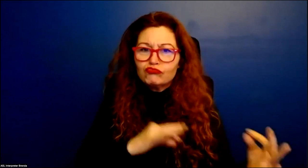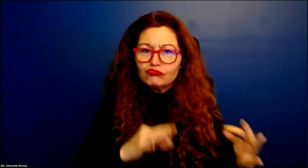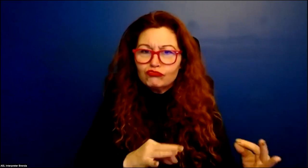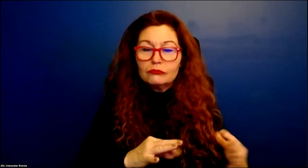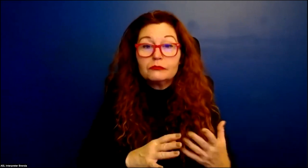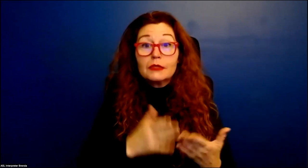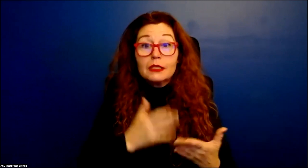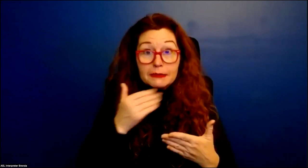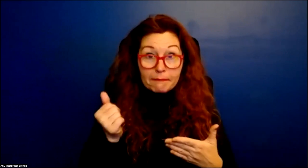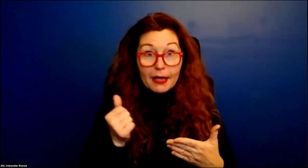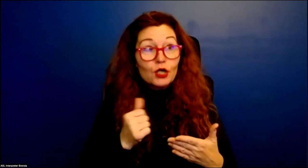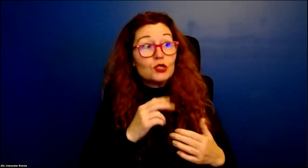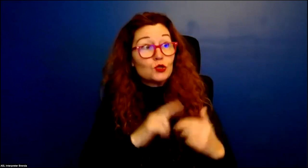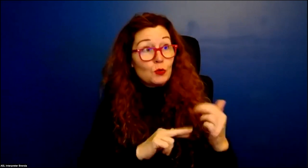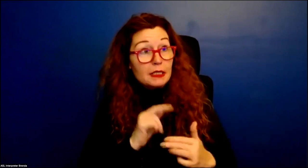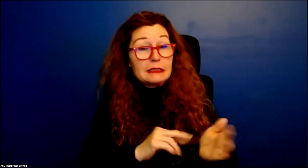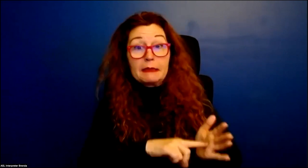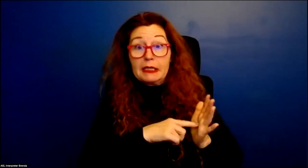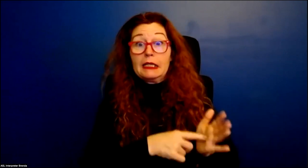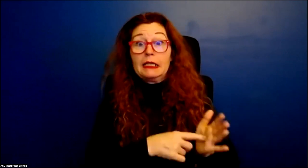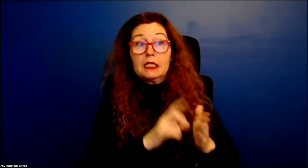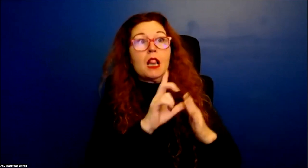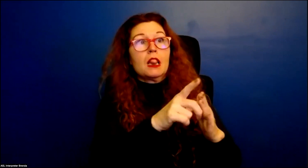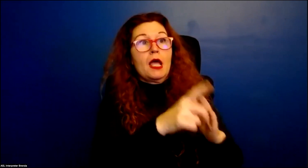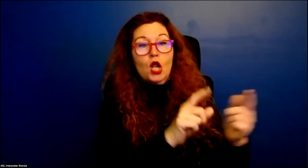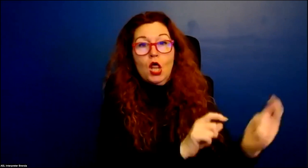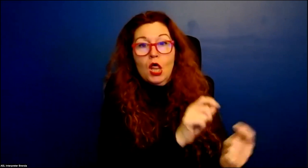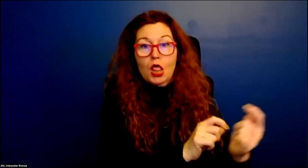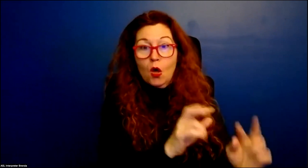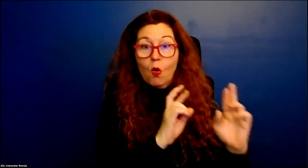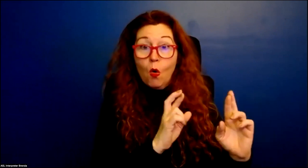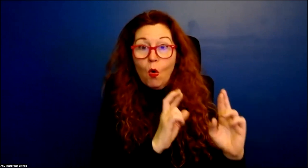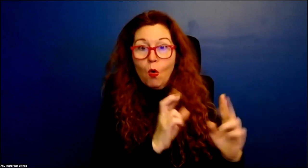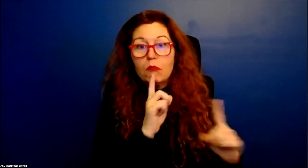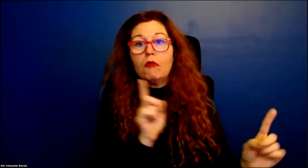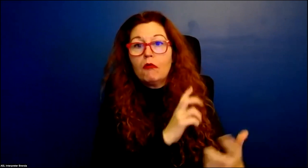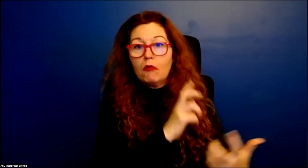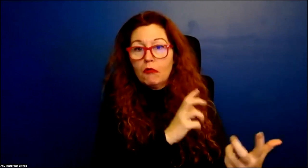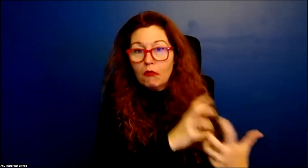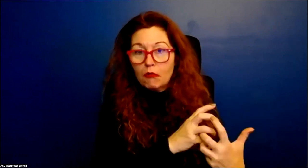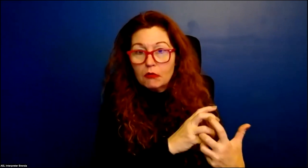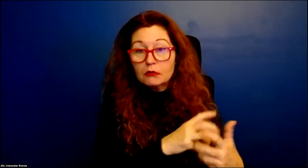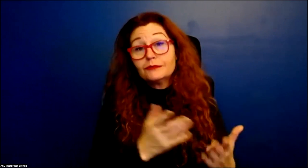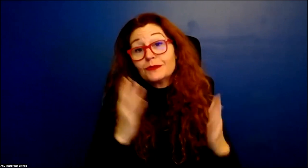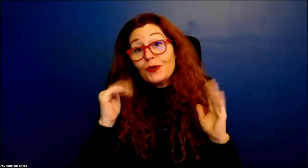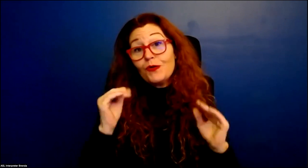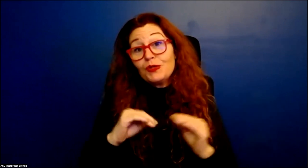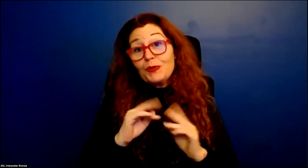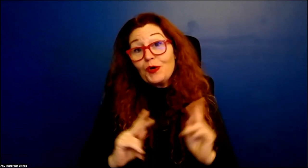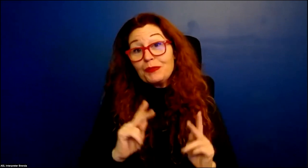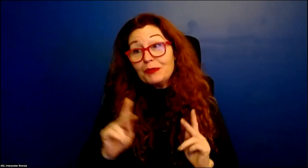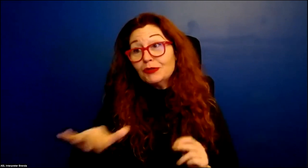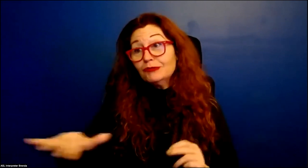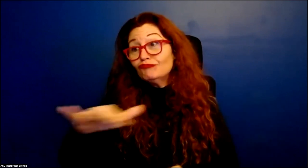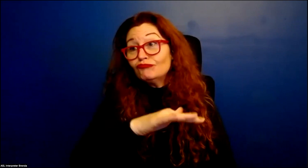than to retrofit it at the end. So, and hopefully it'll get more people into the field thinking about it. And